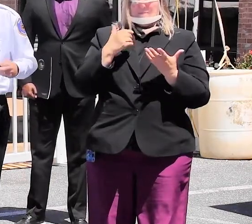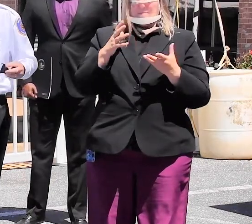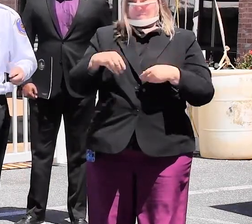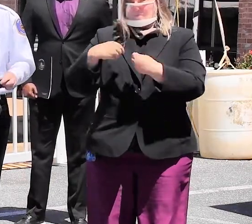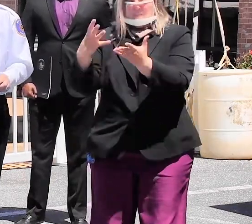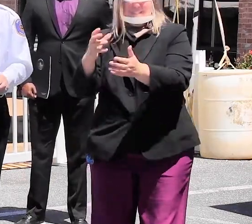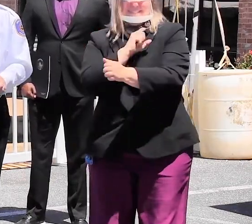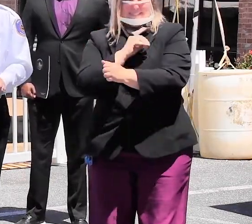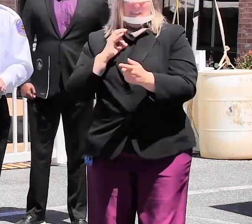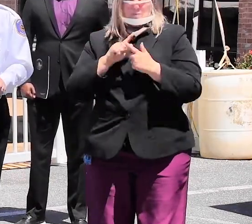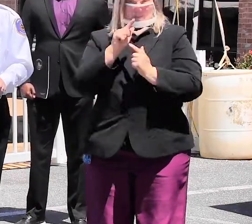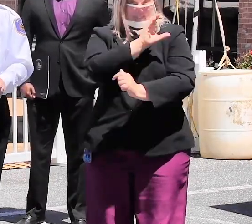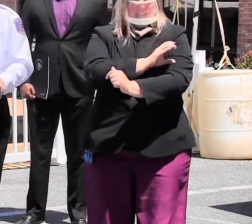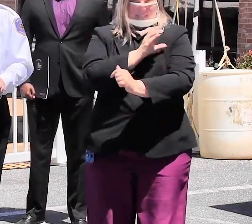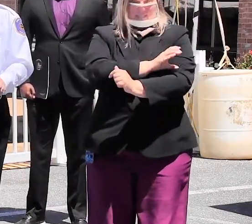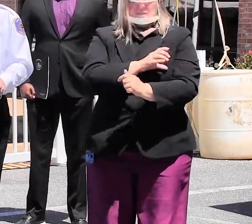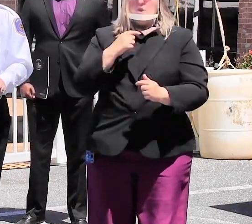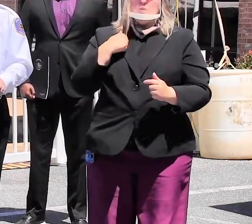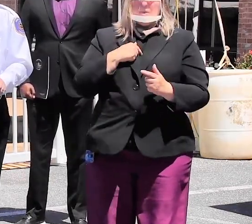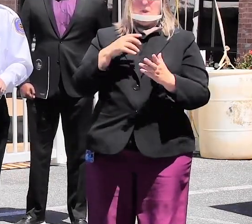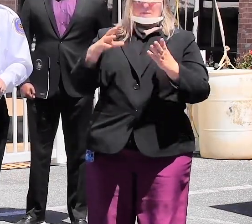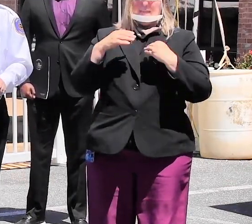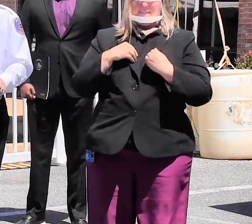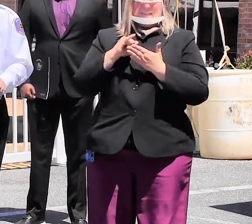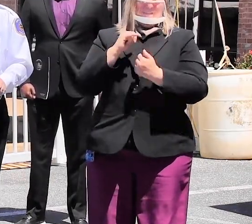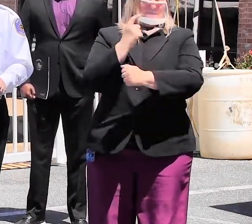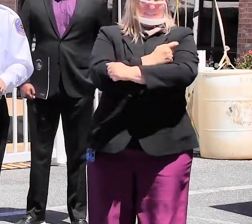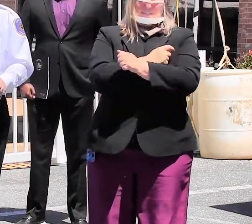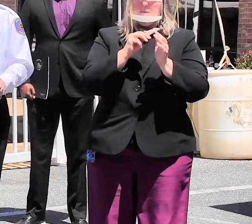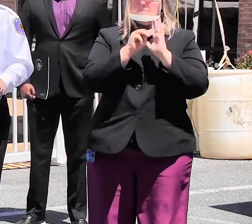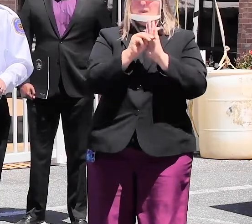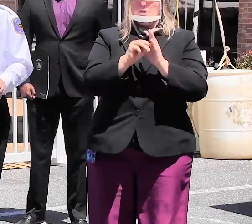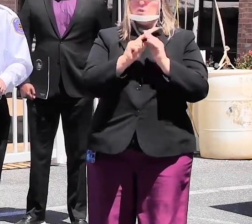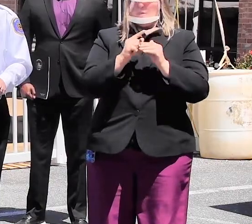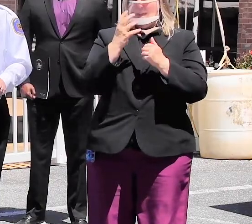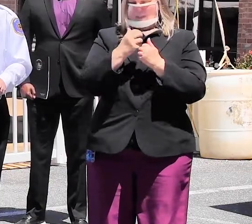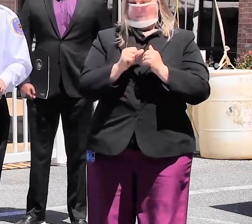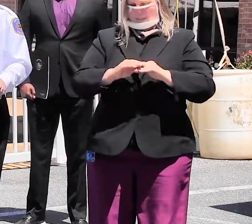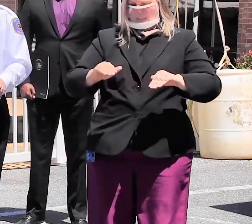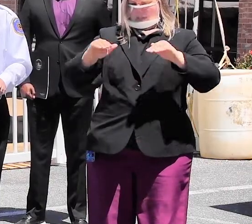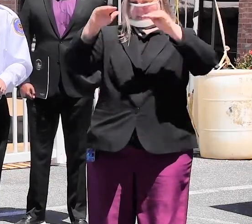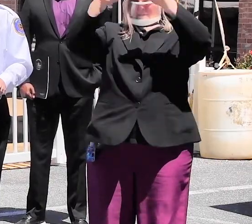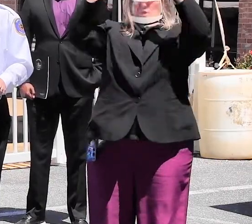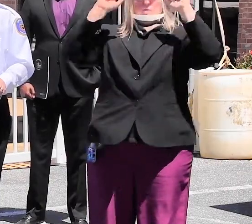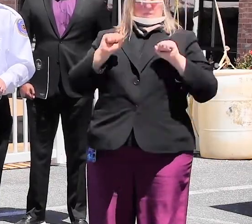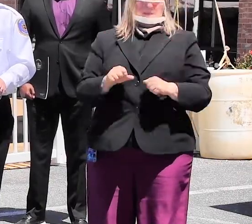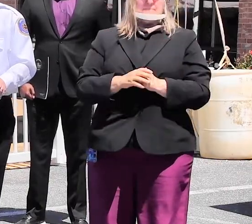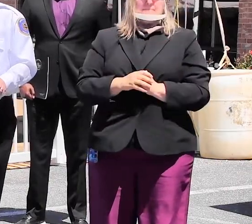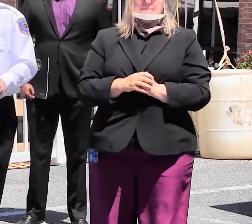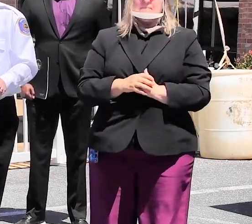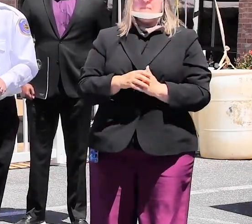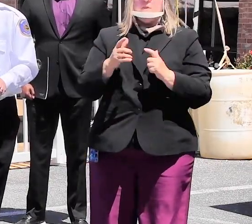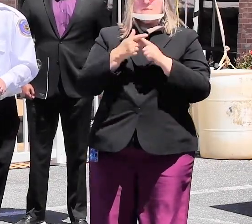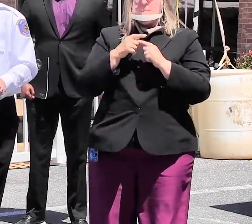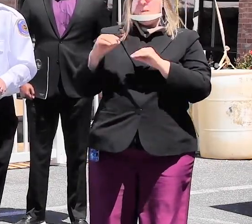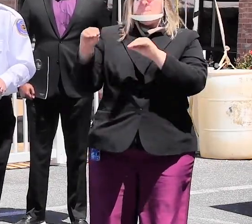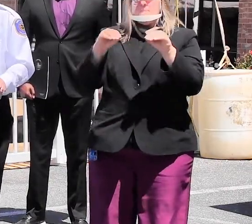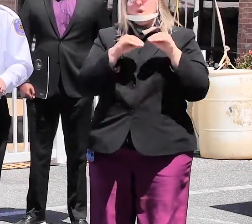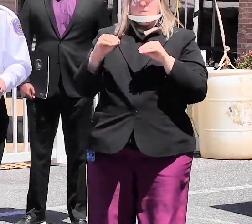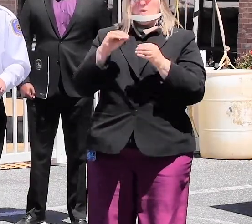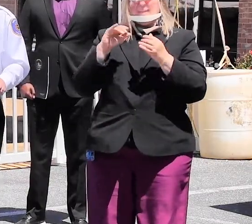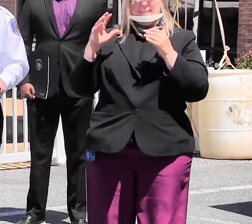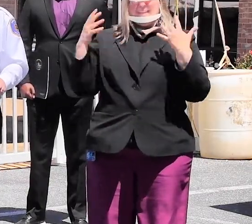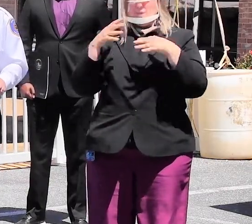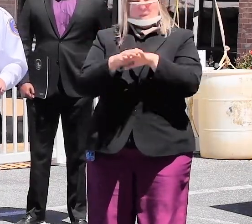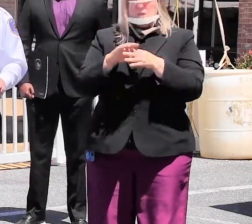clinics, we are taking the vaccination model to every level possible. From the mobile integrated community health